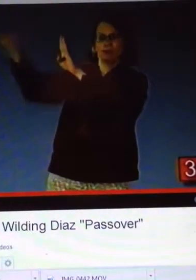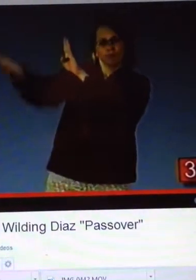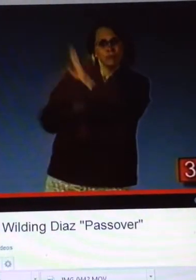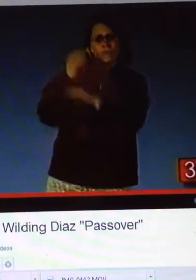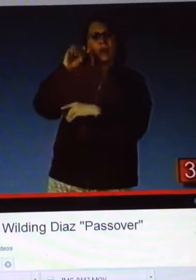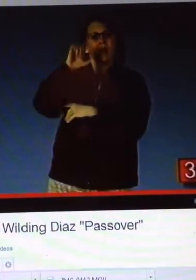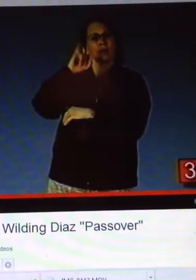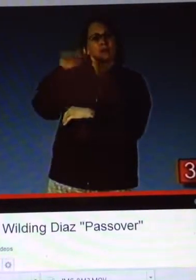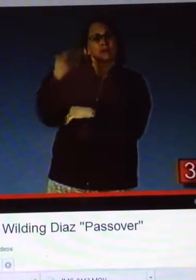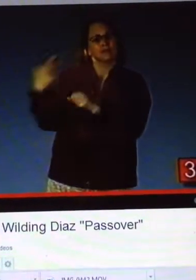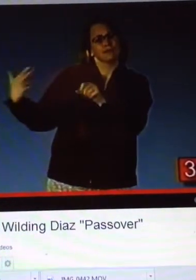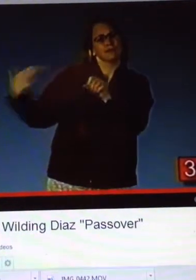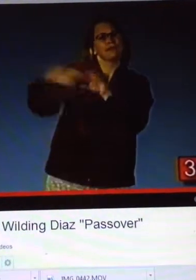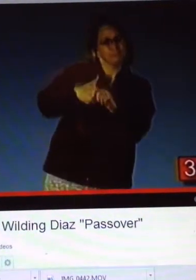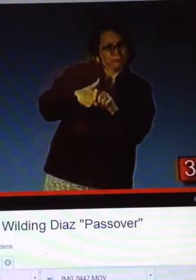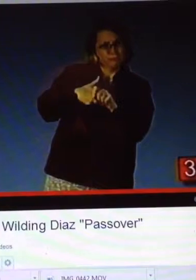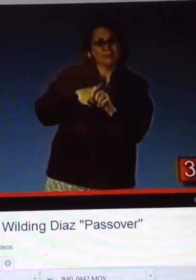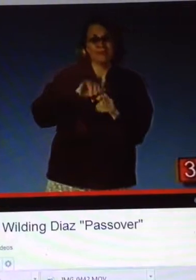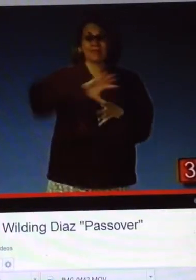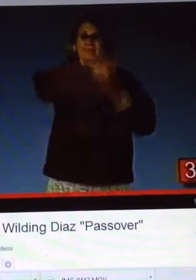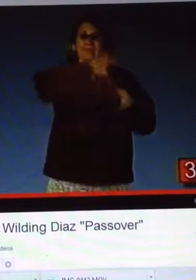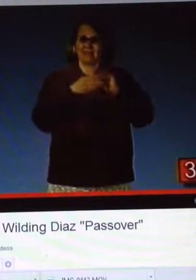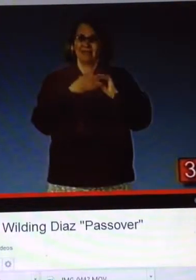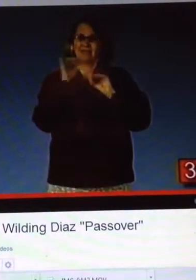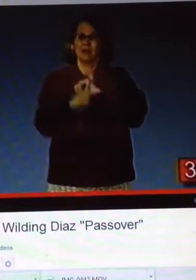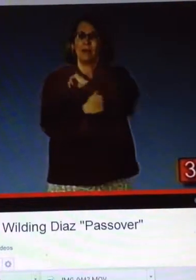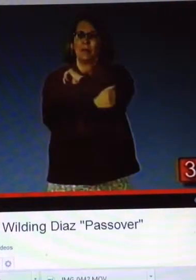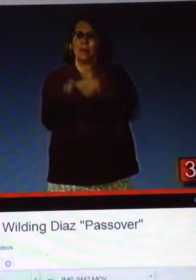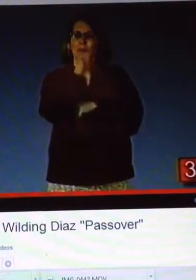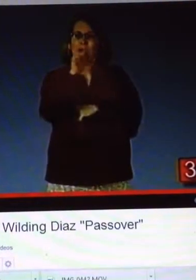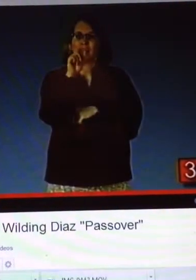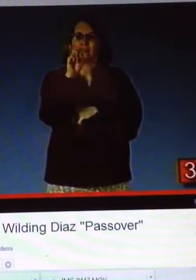And the cup of wine is to remind them that their door must always be